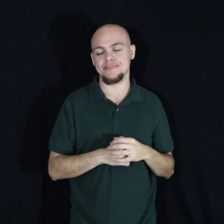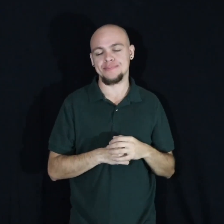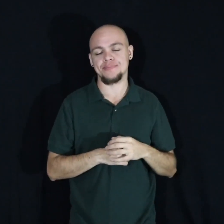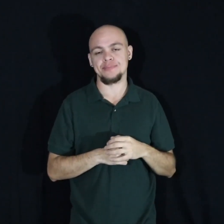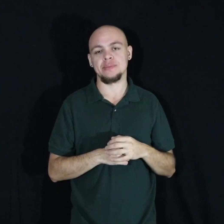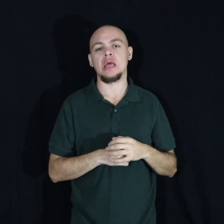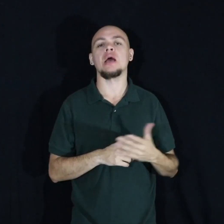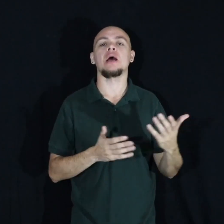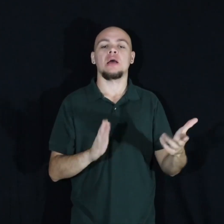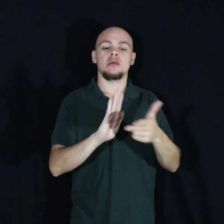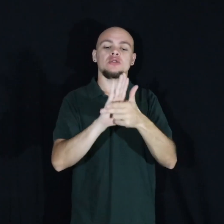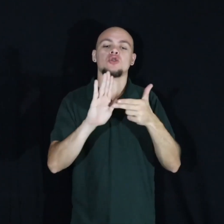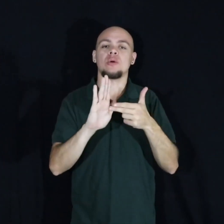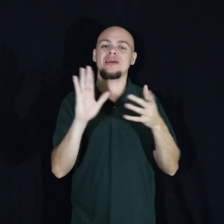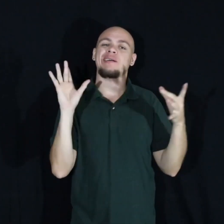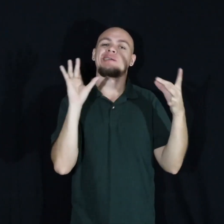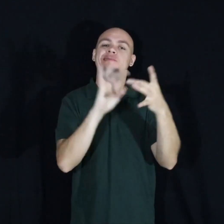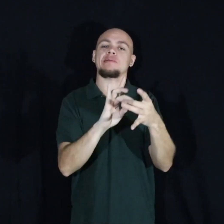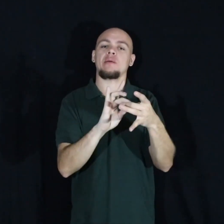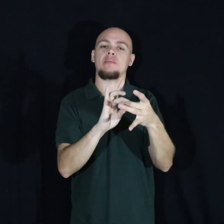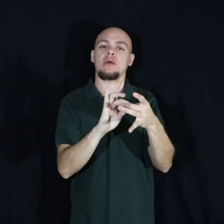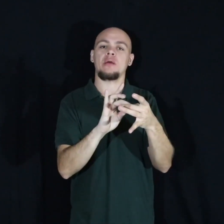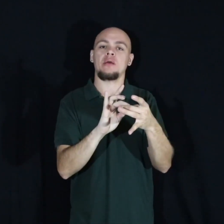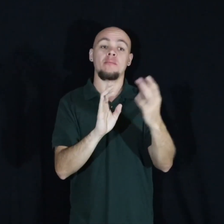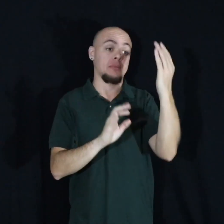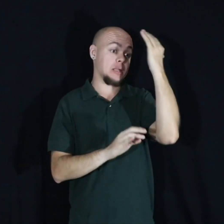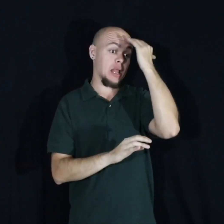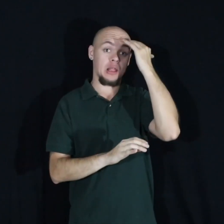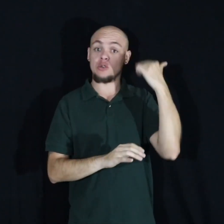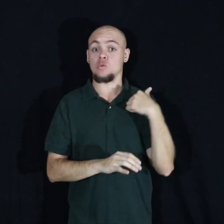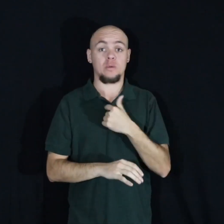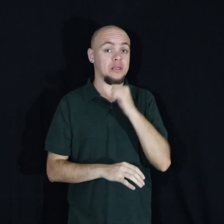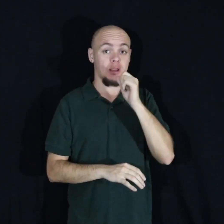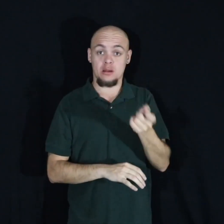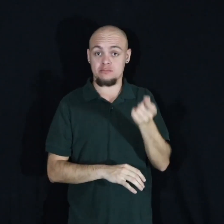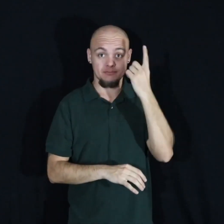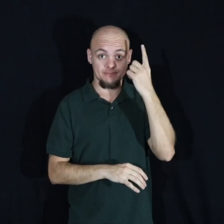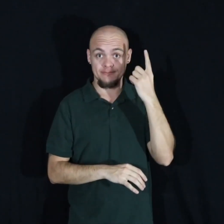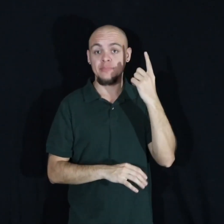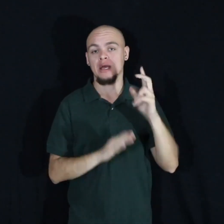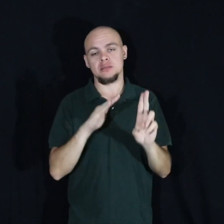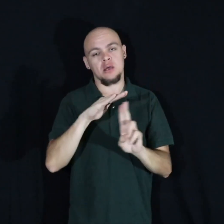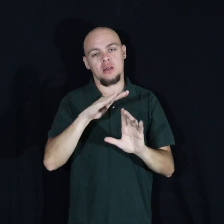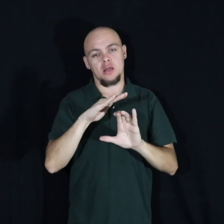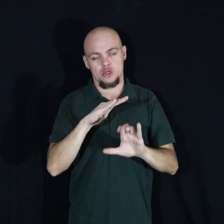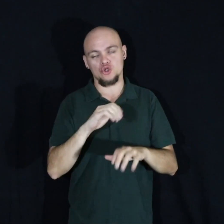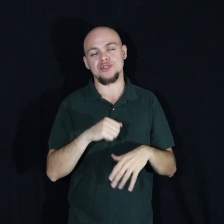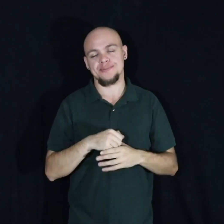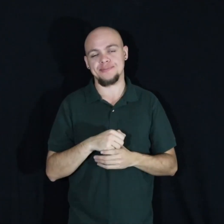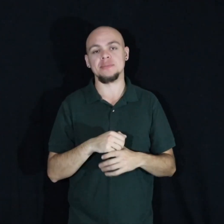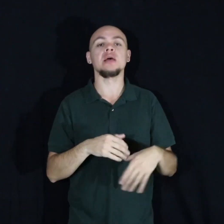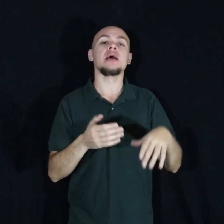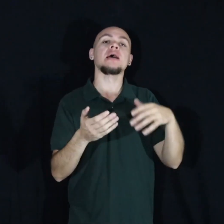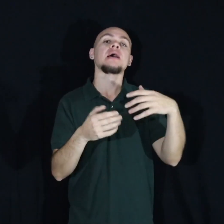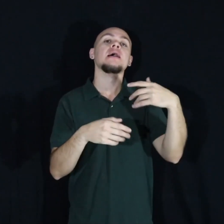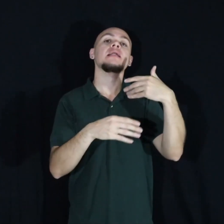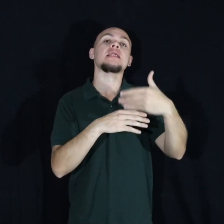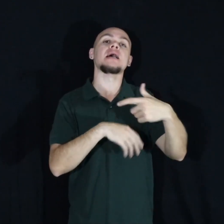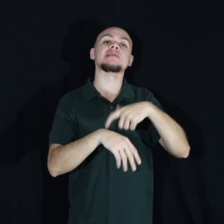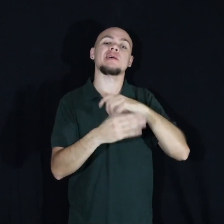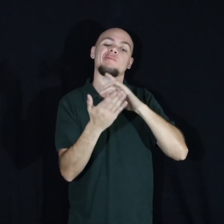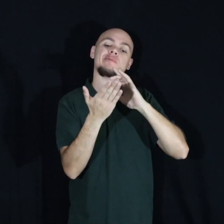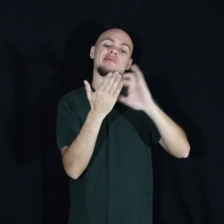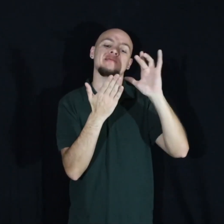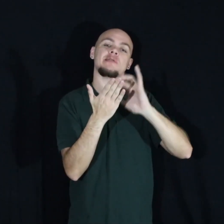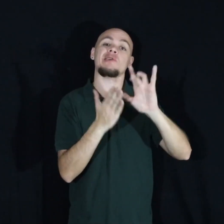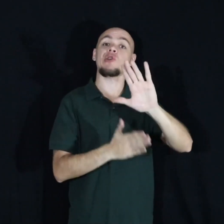associate stereotypes with them without our conscious knowledge. Second, the next time you're scrolling down your timeline of some of